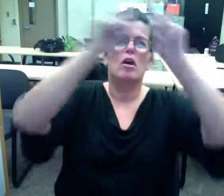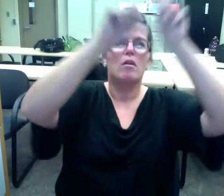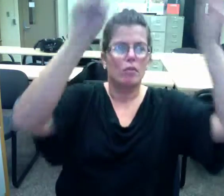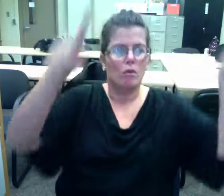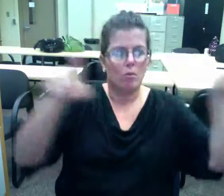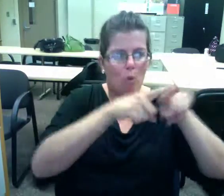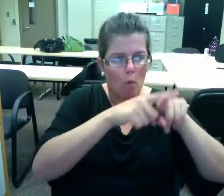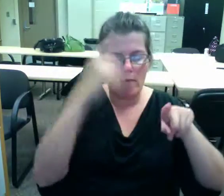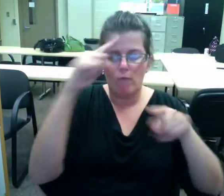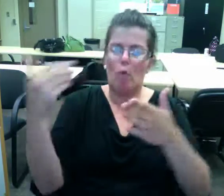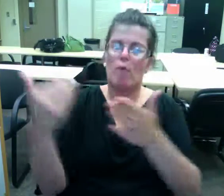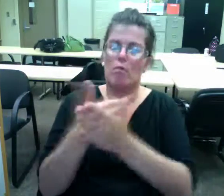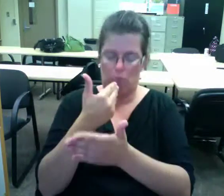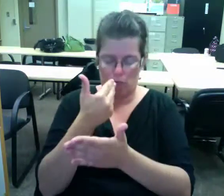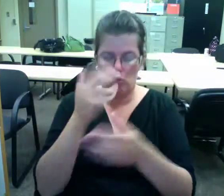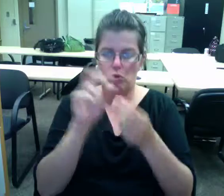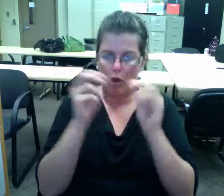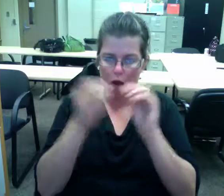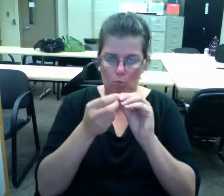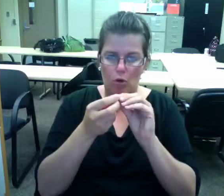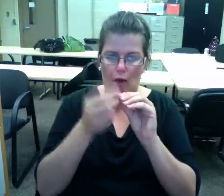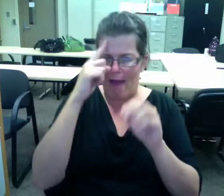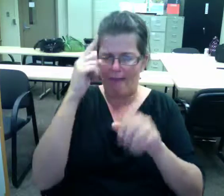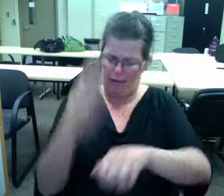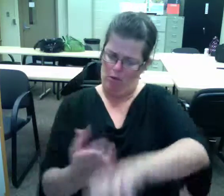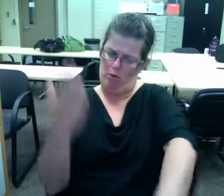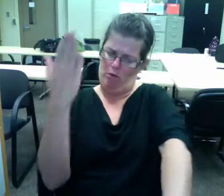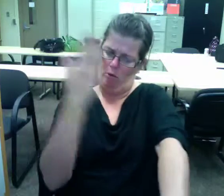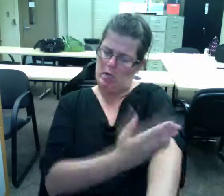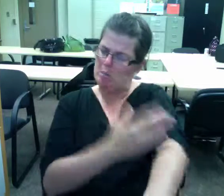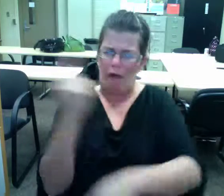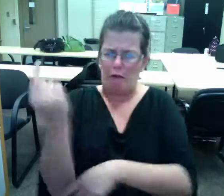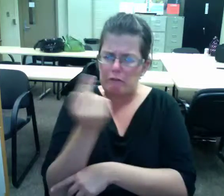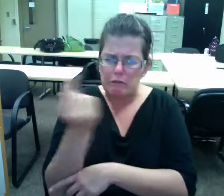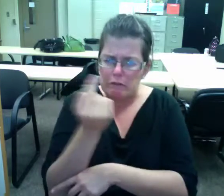or something on the second floor. See you tomorrow.